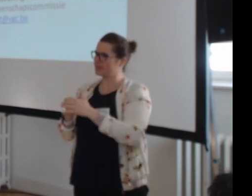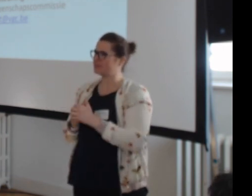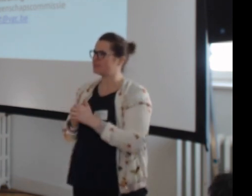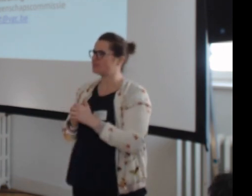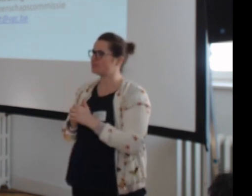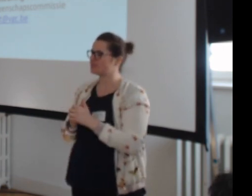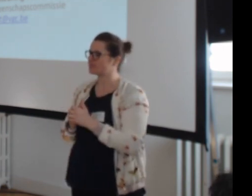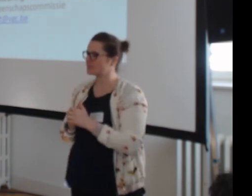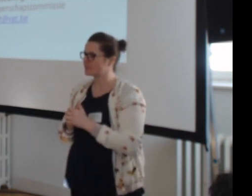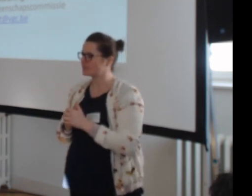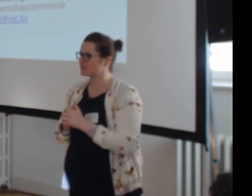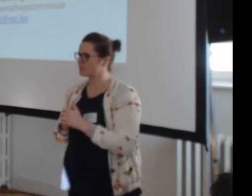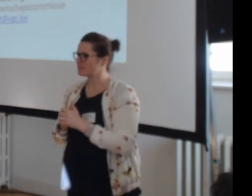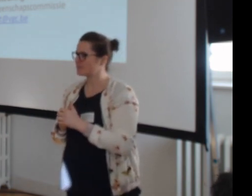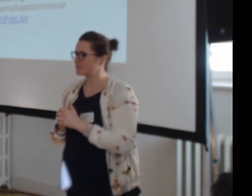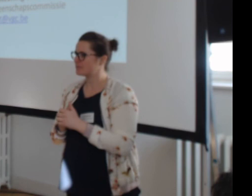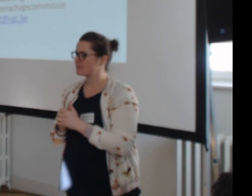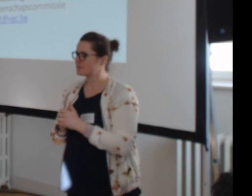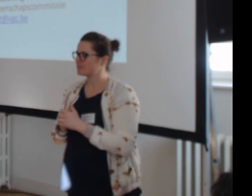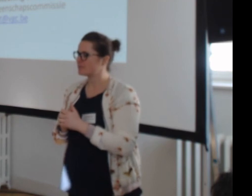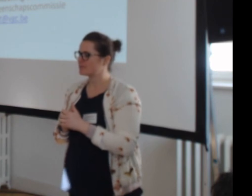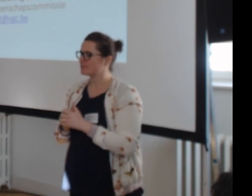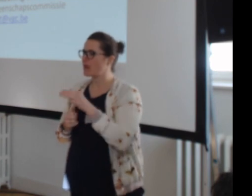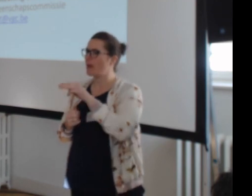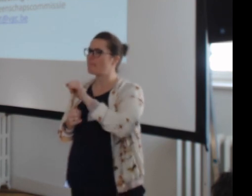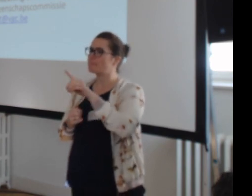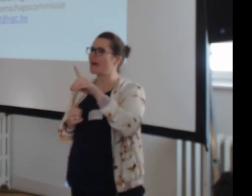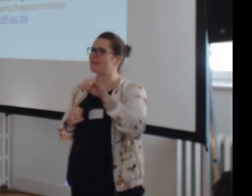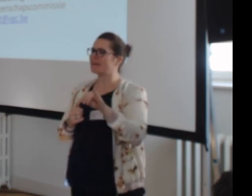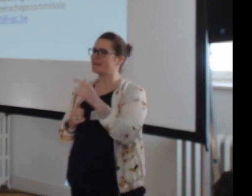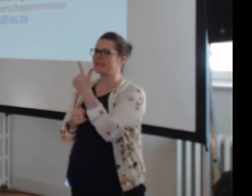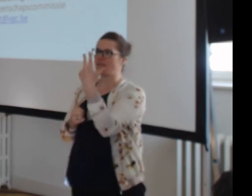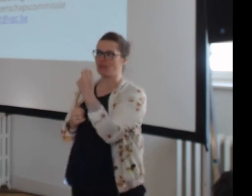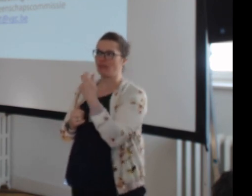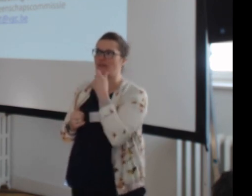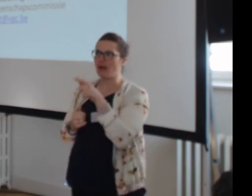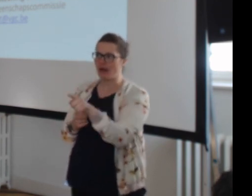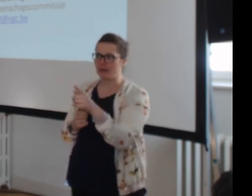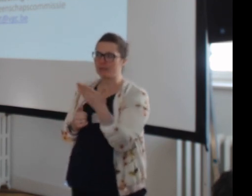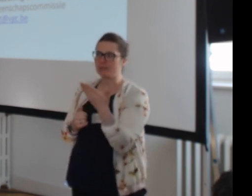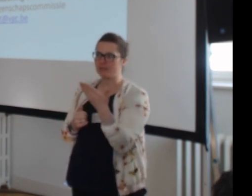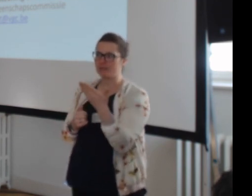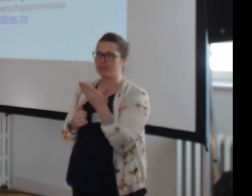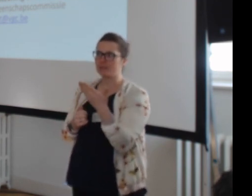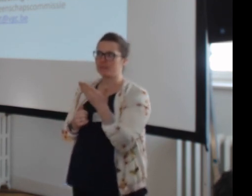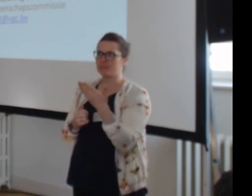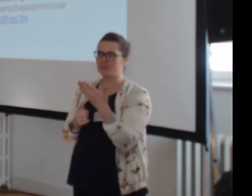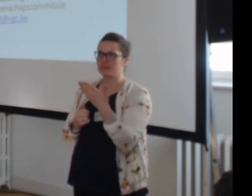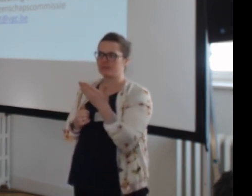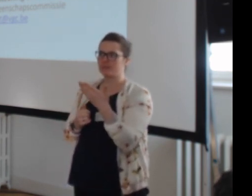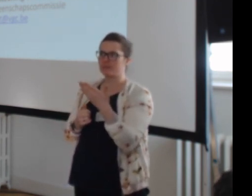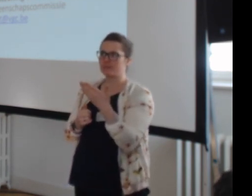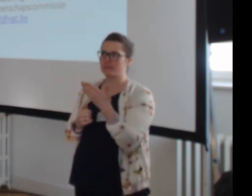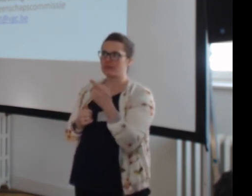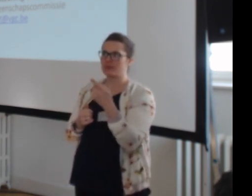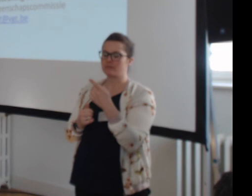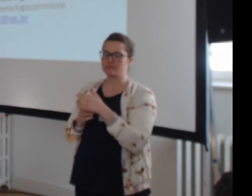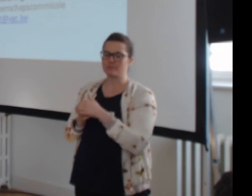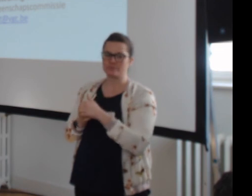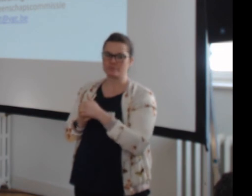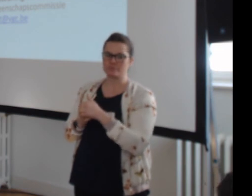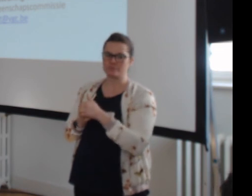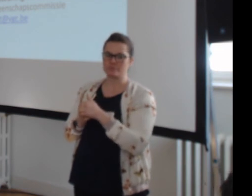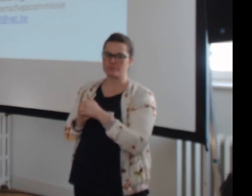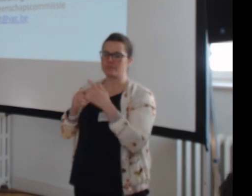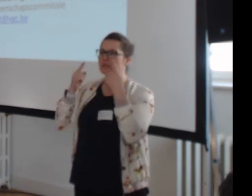who is 10 and has dyslexia. Maddy is 78 and has deteriorating eyesight.